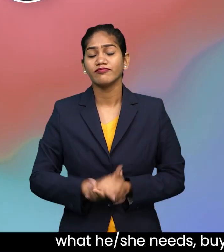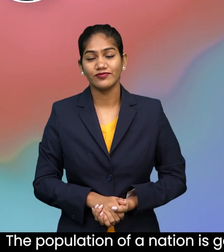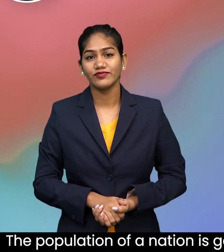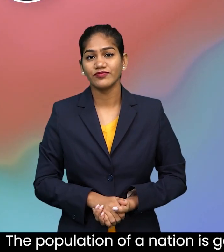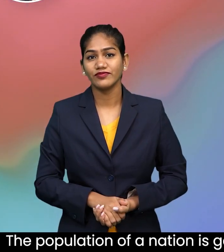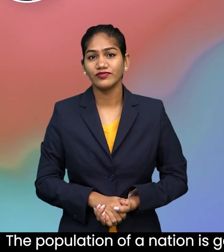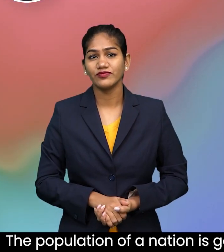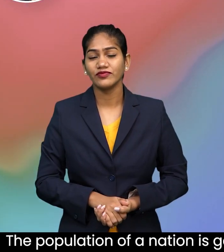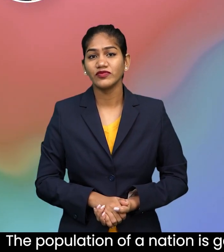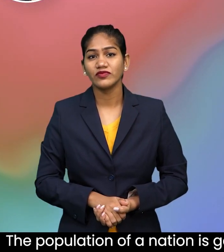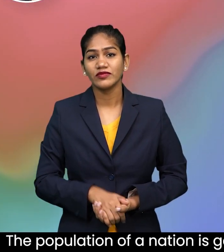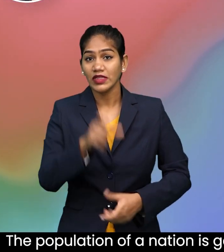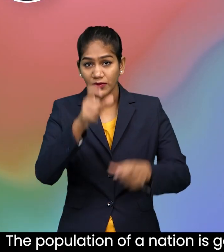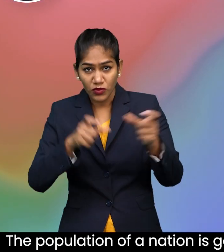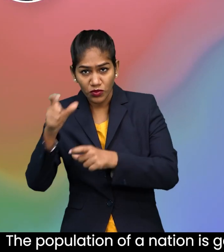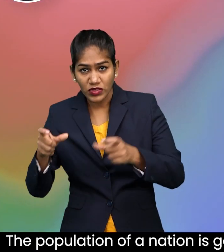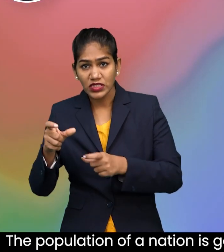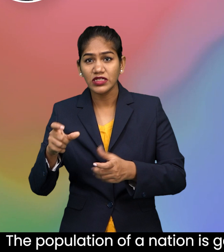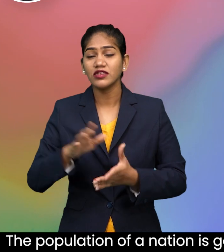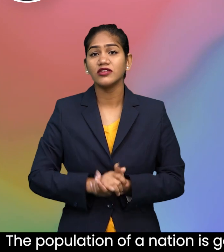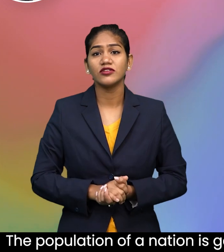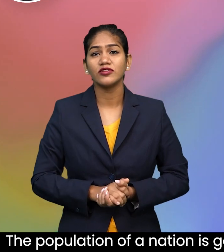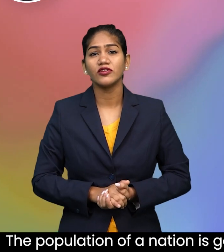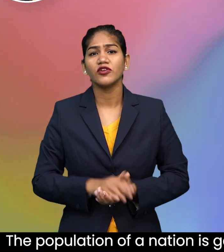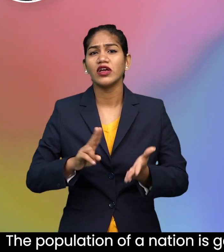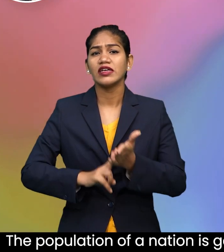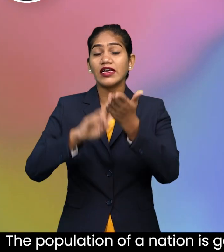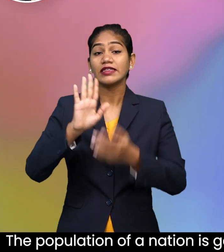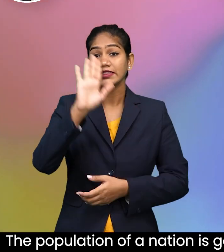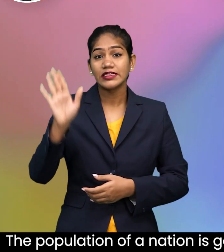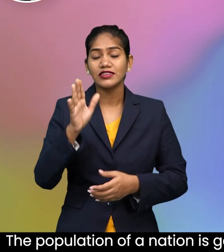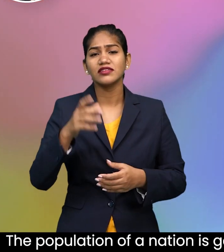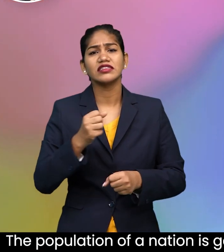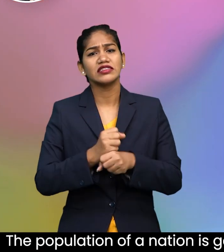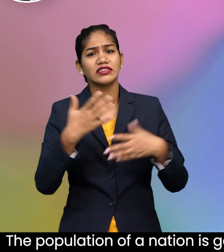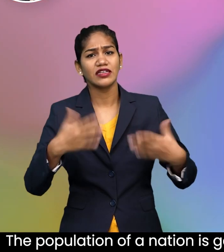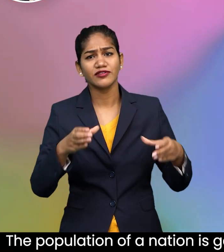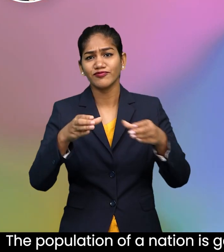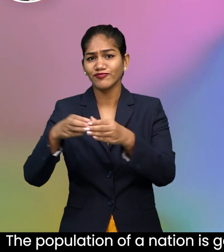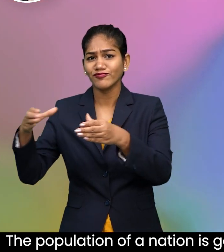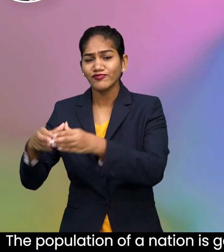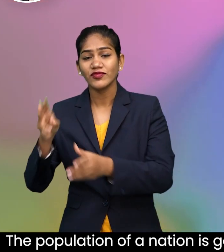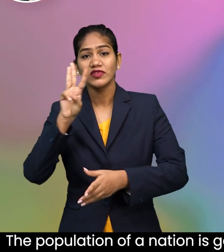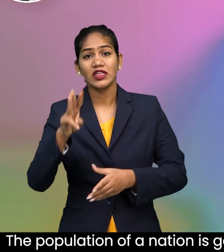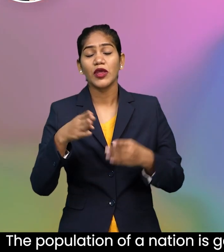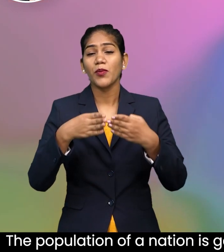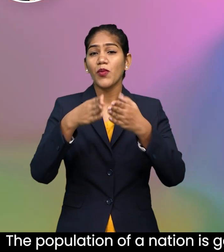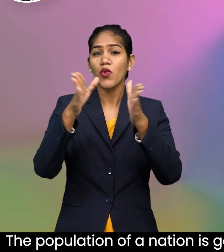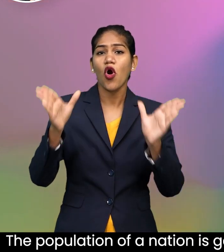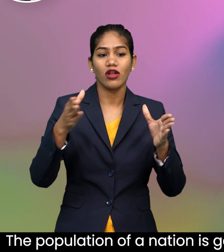The population of a nation is generally grouped into three broad categories.